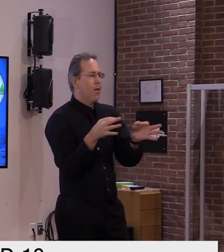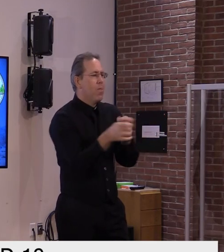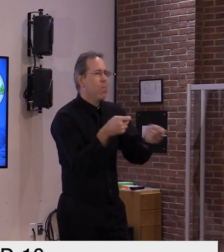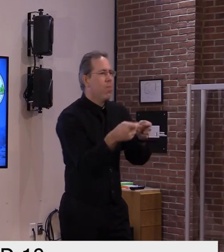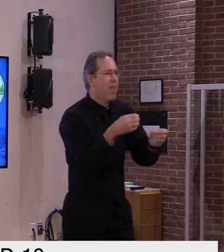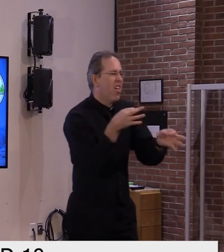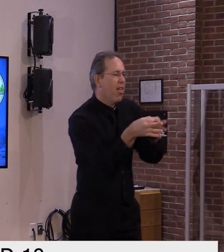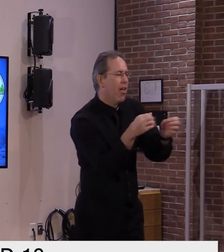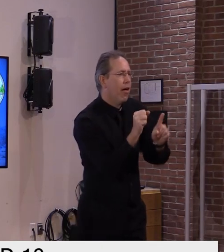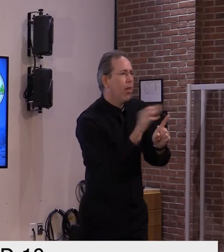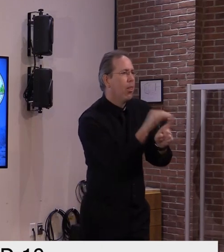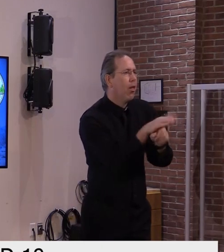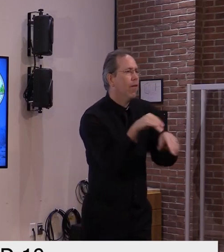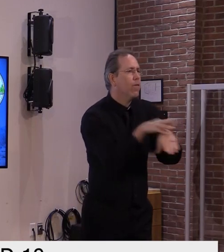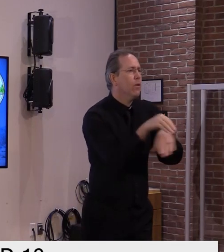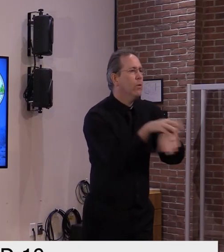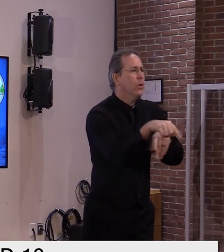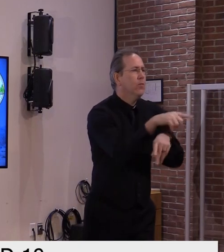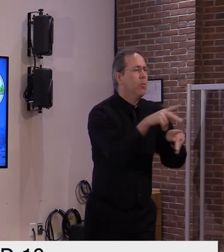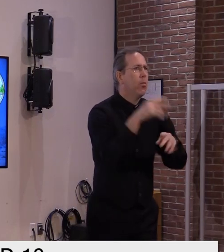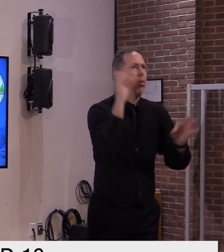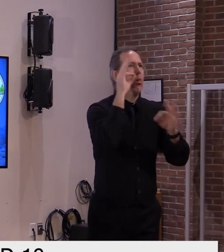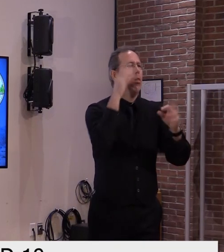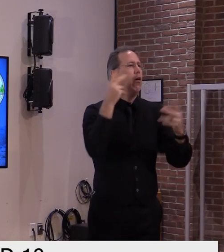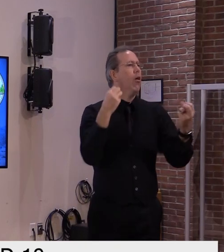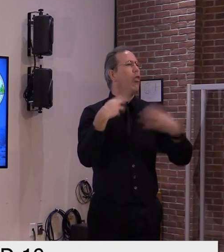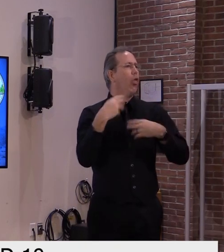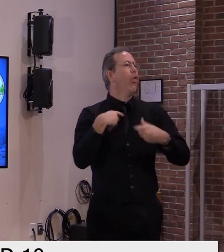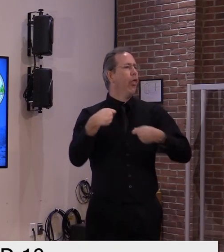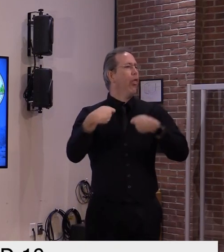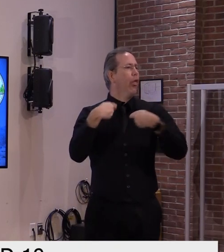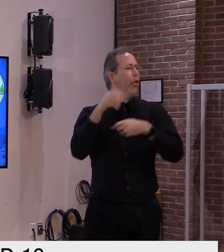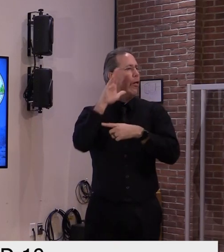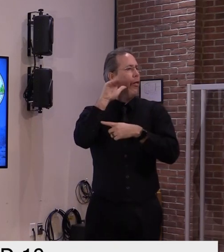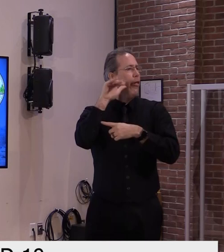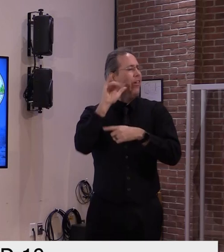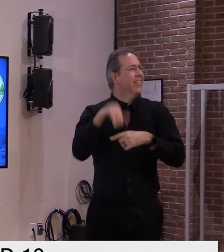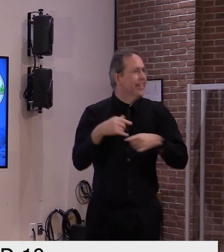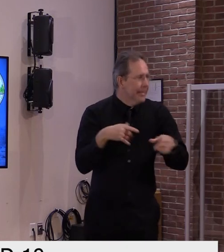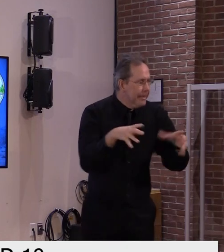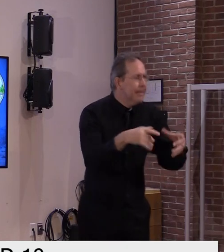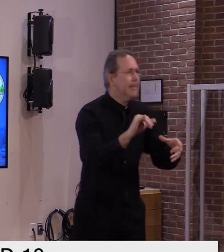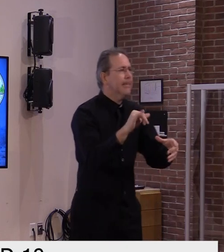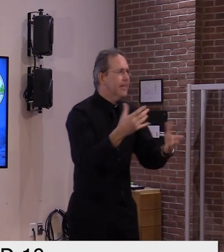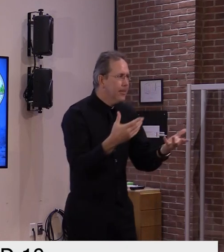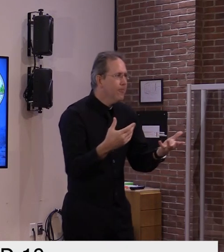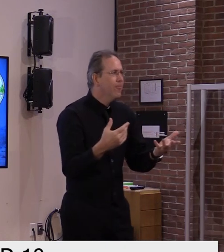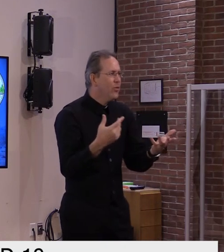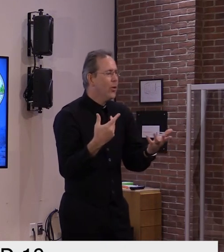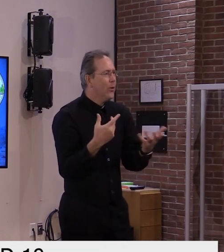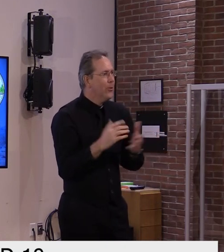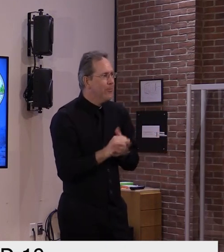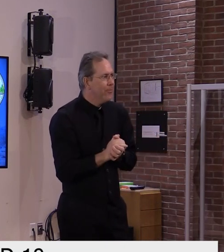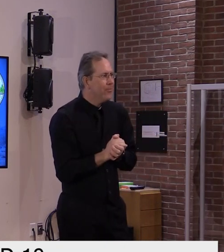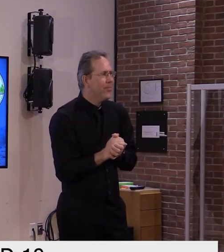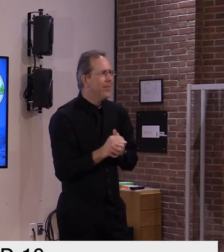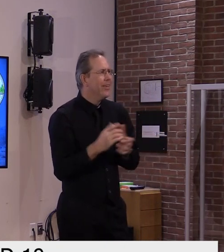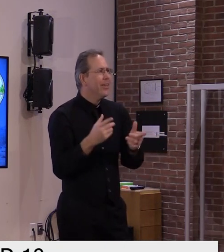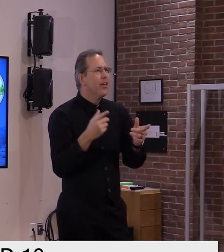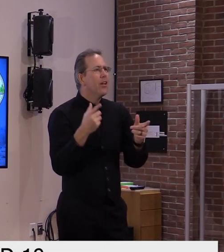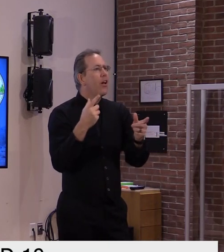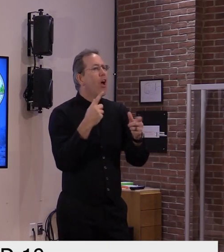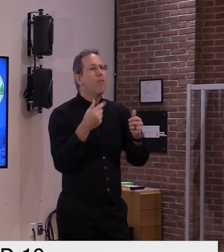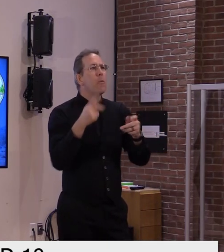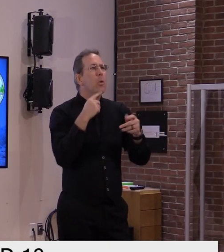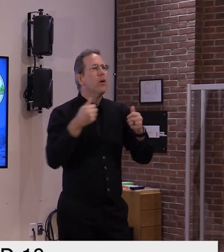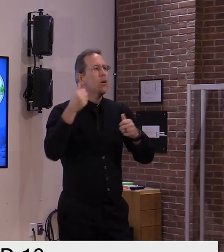which I do as well, and are using them as pawns in this scheme to cause